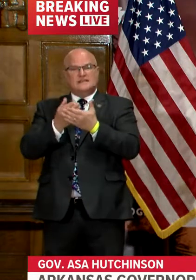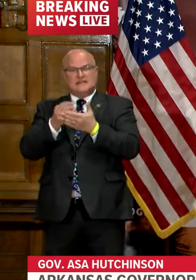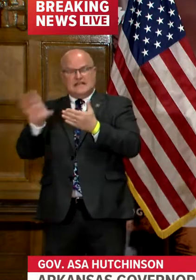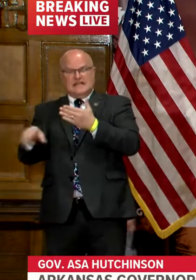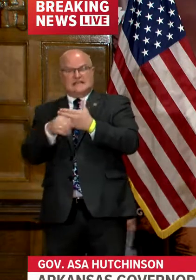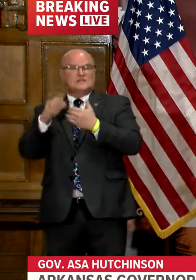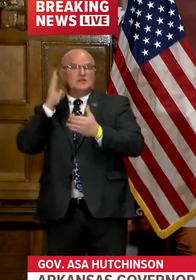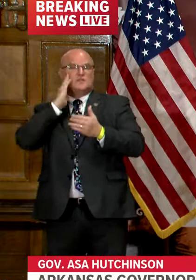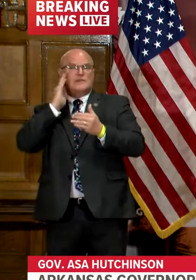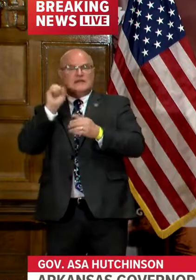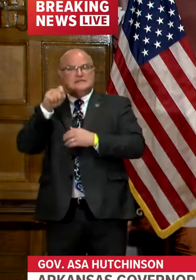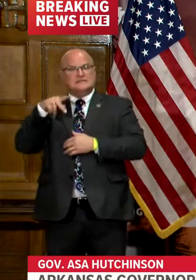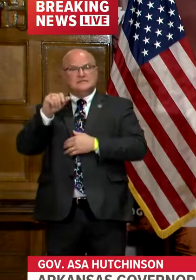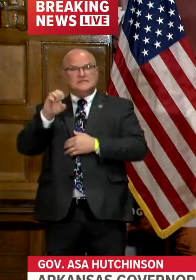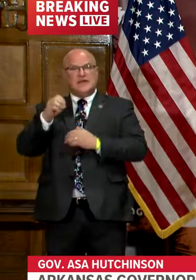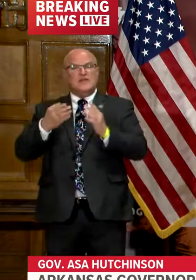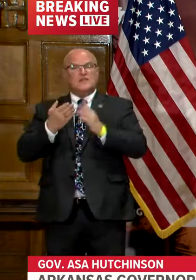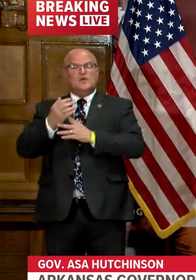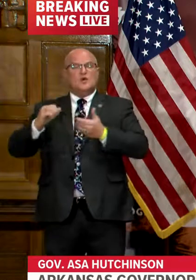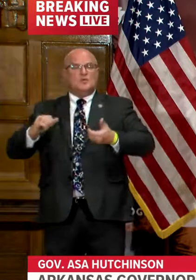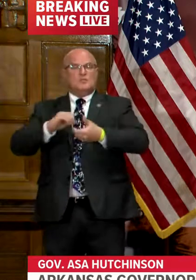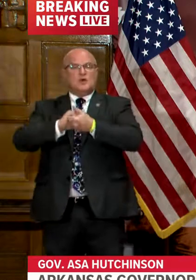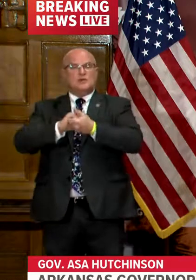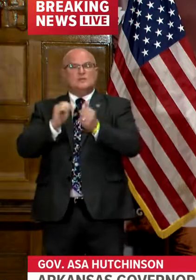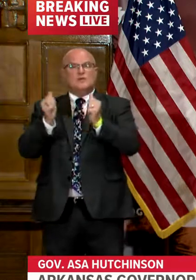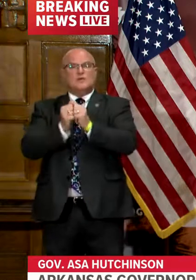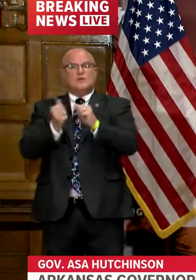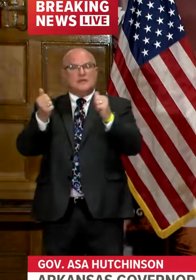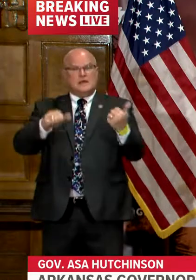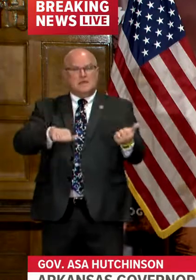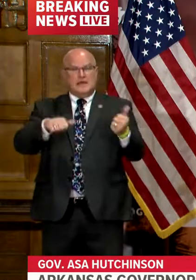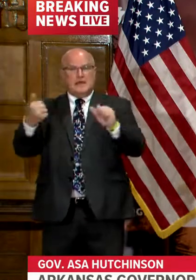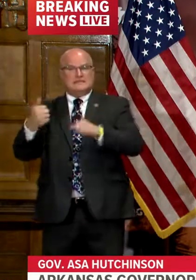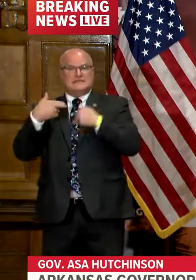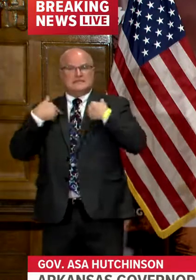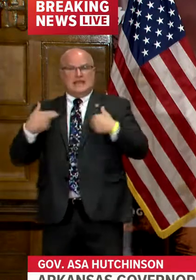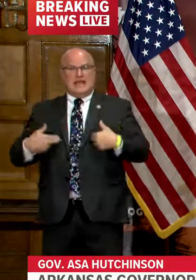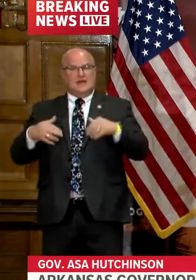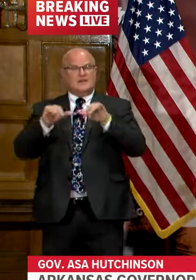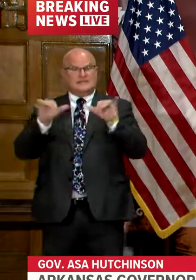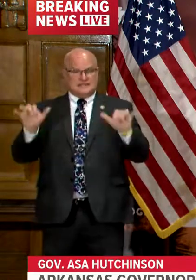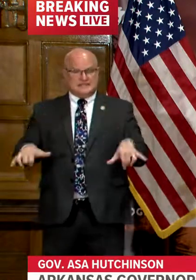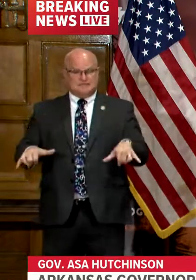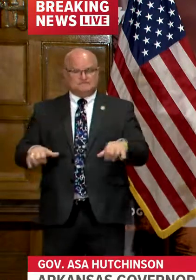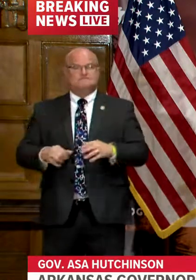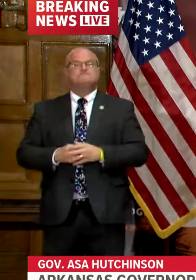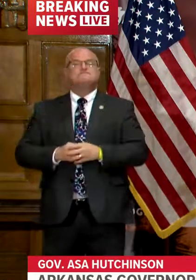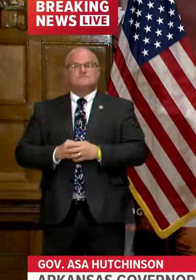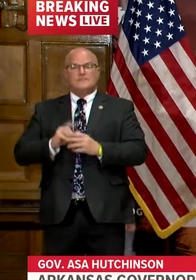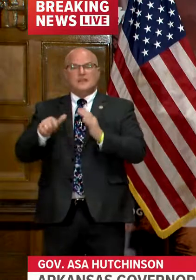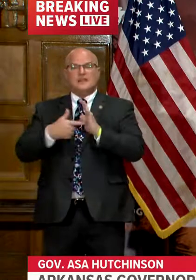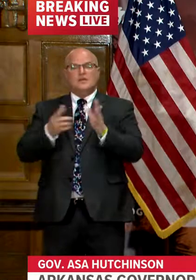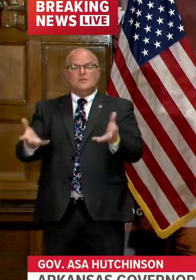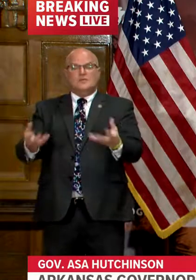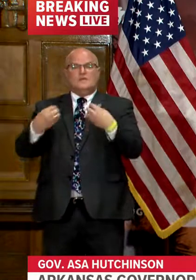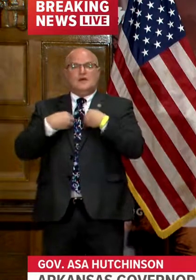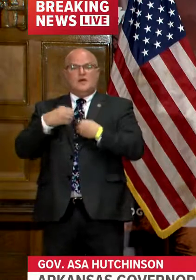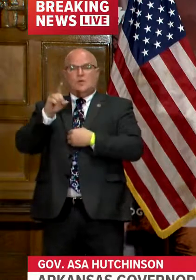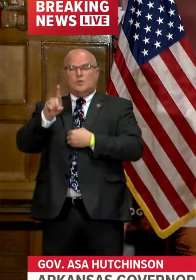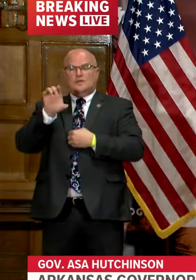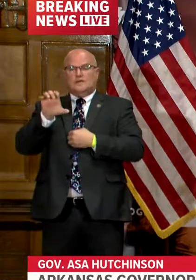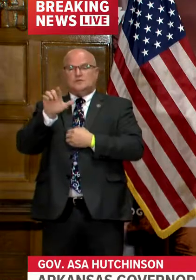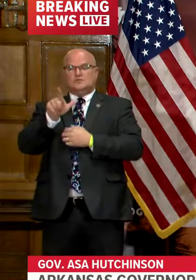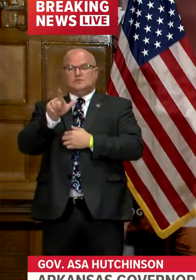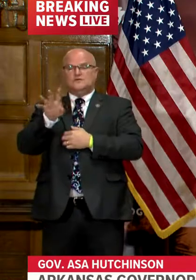additional bed space through a partnership with Baptist Health Systems. This will provide